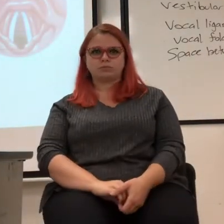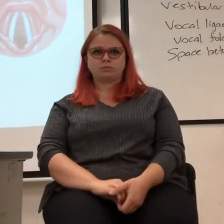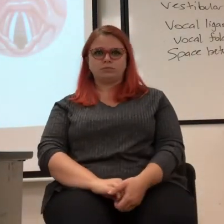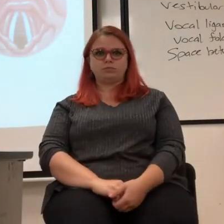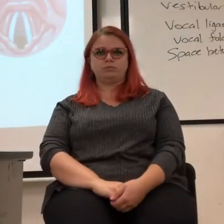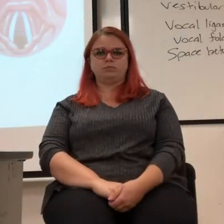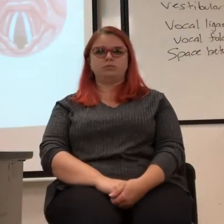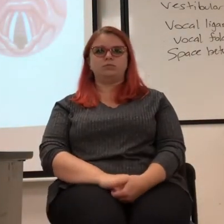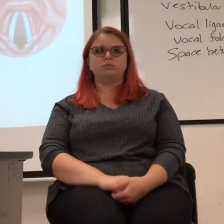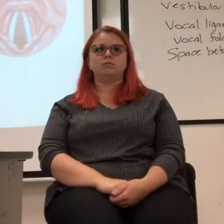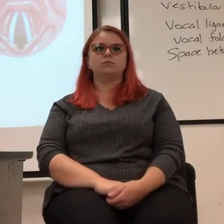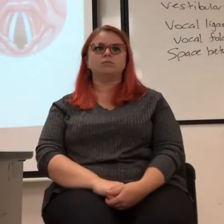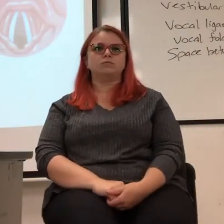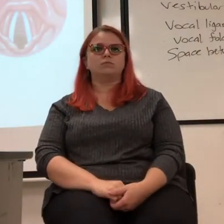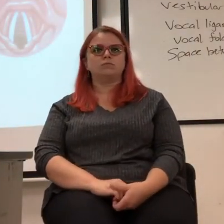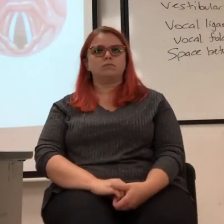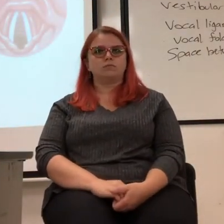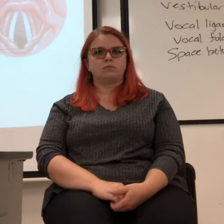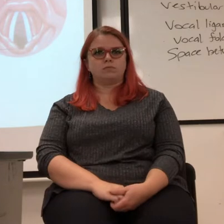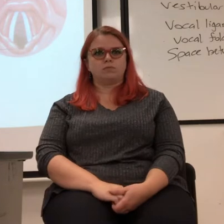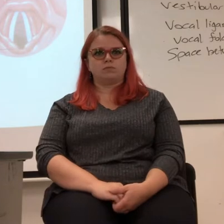is the glottis.